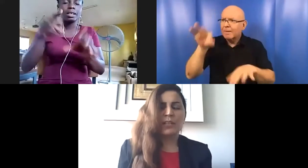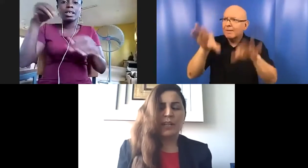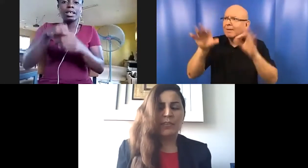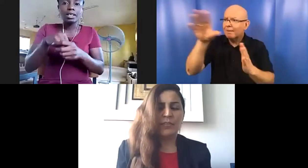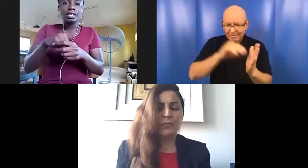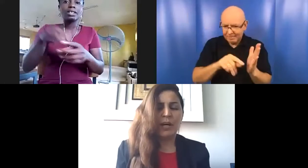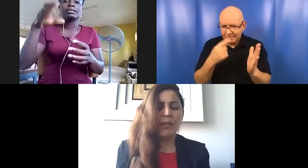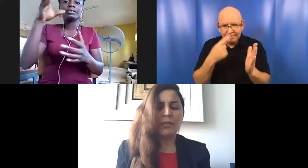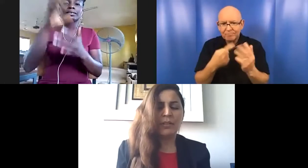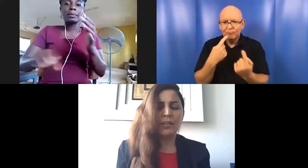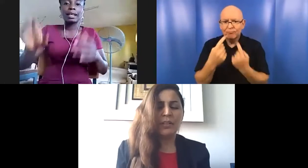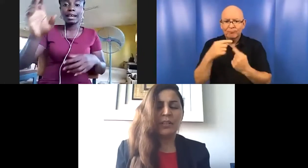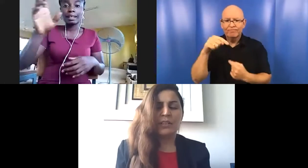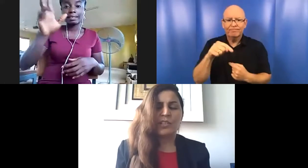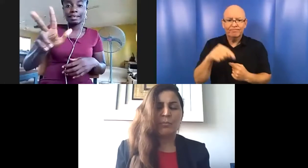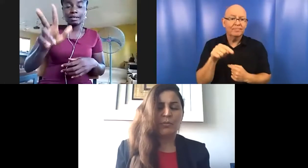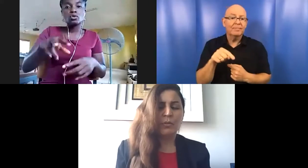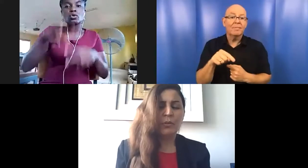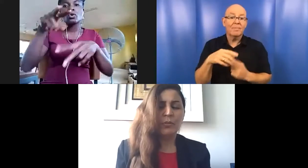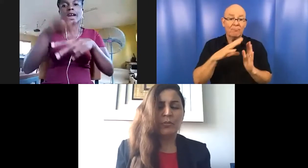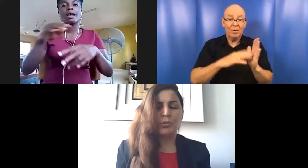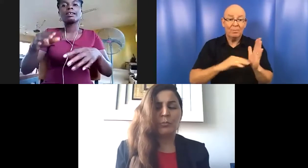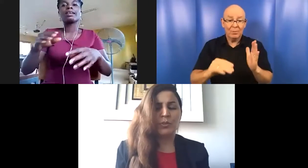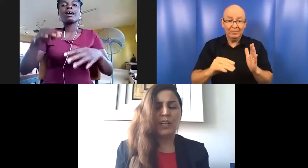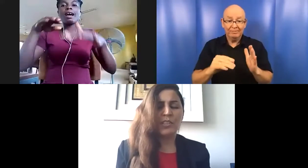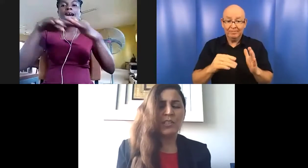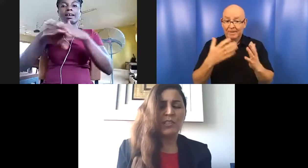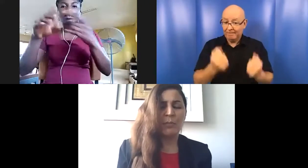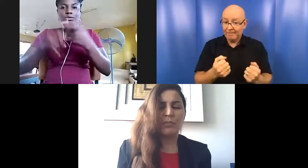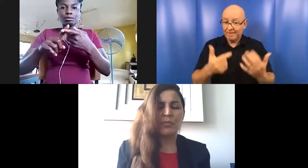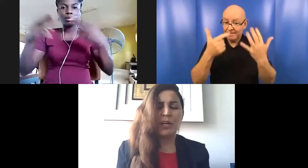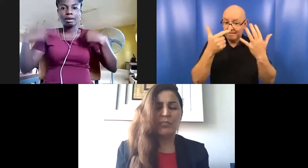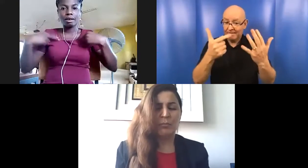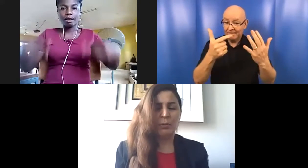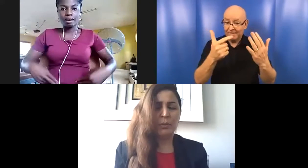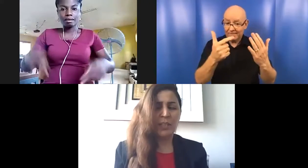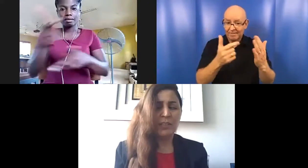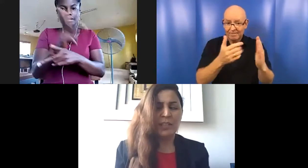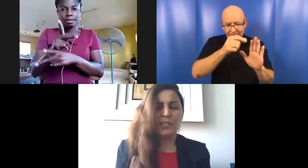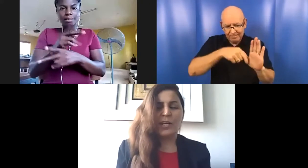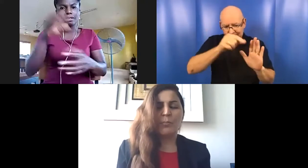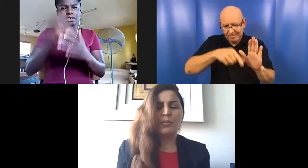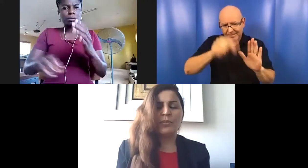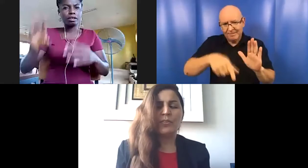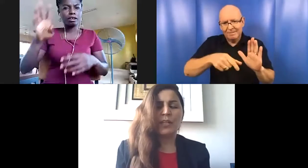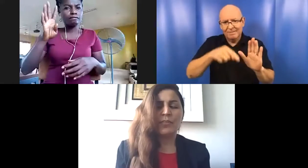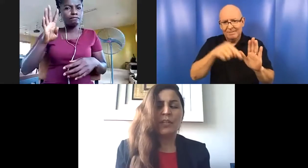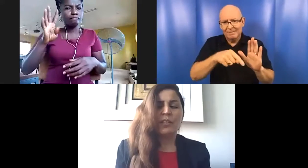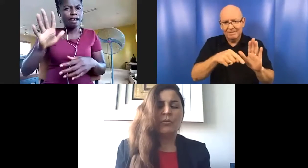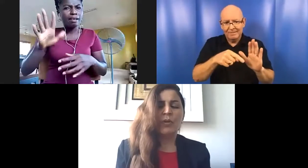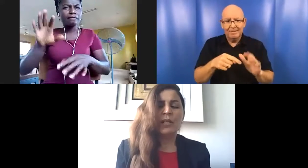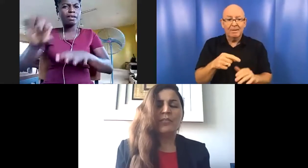look at access to healthcare. Chapter 4, social protection. Chapter 5, employment. Chapter